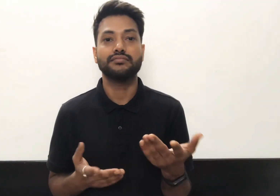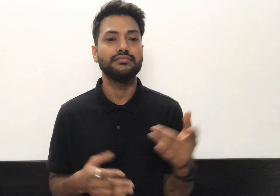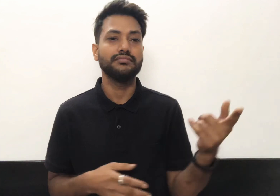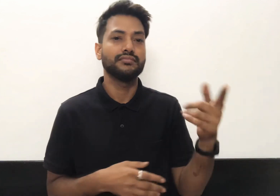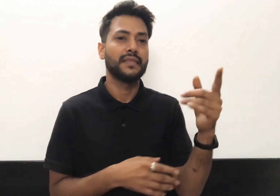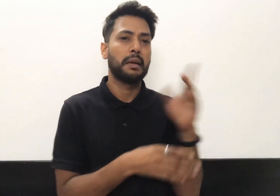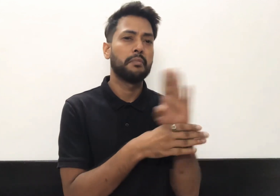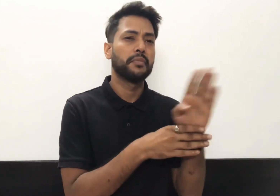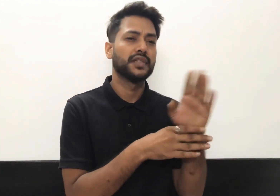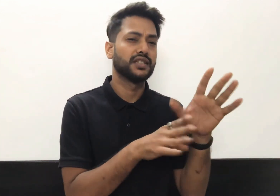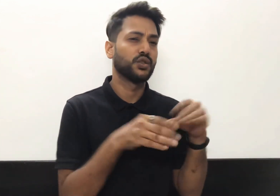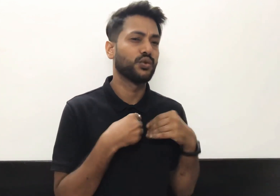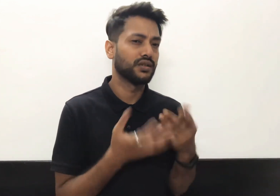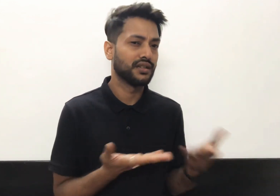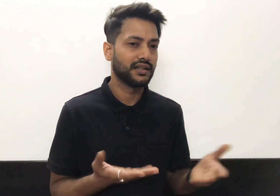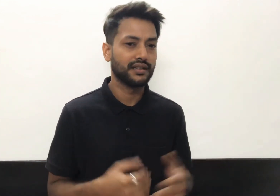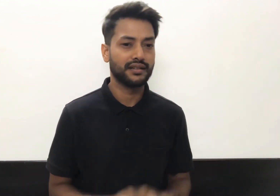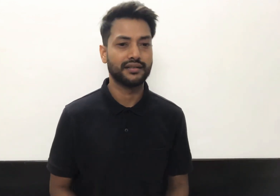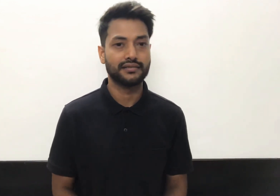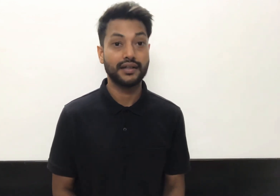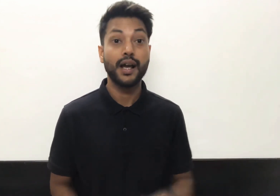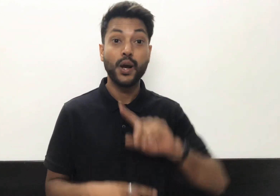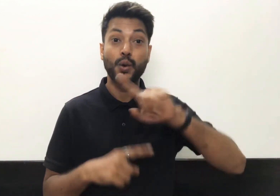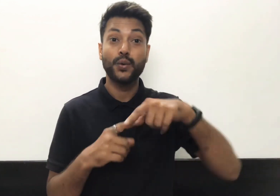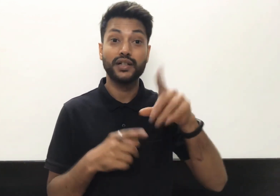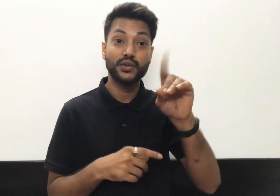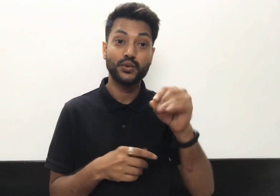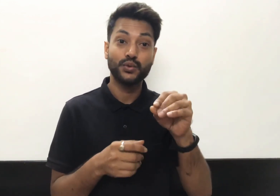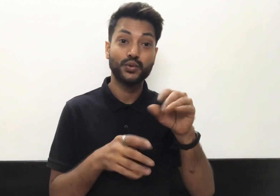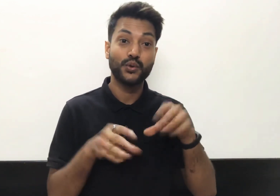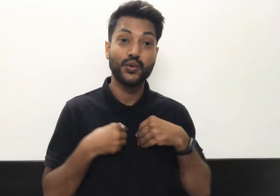When you do your own thing, lots of trouble, you should ask me.